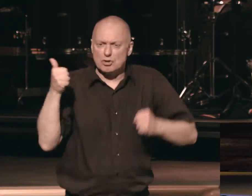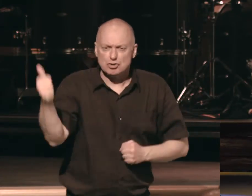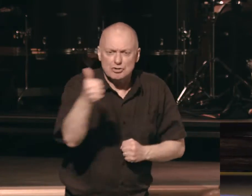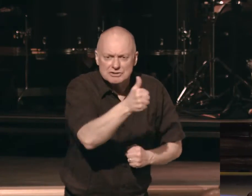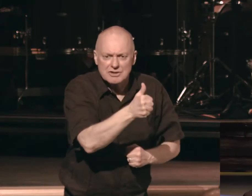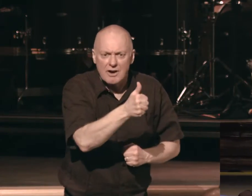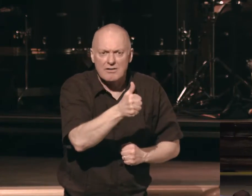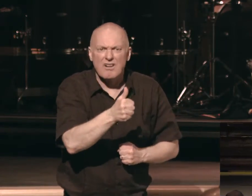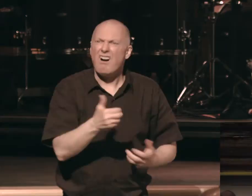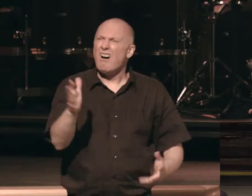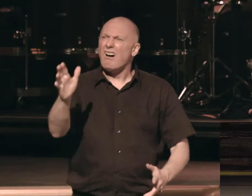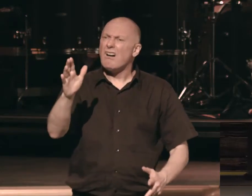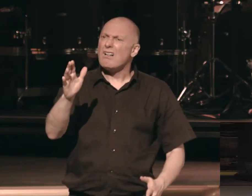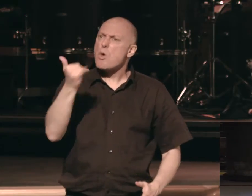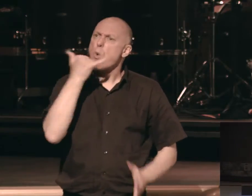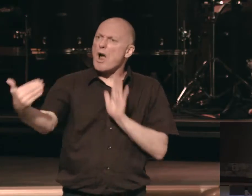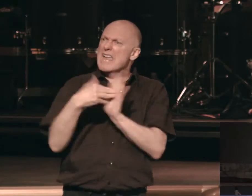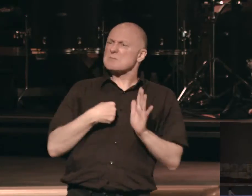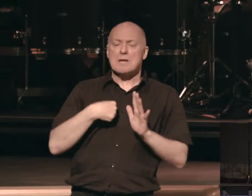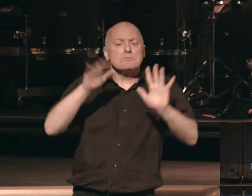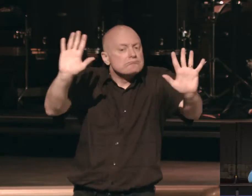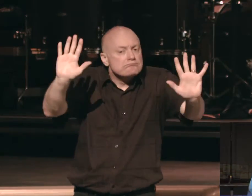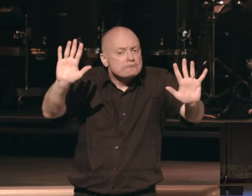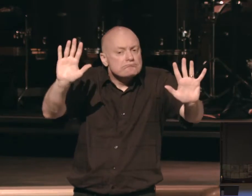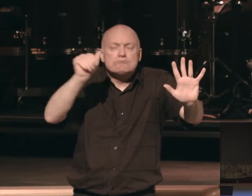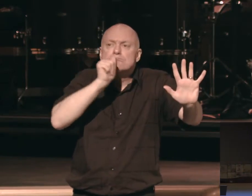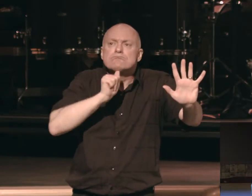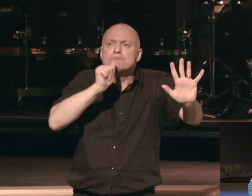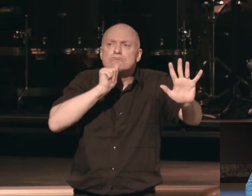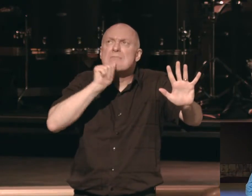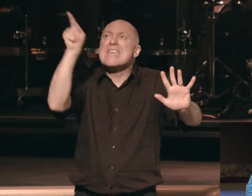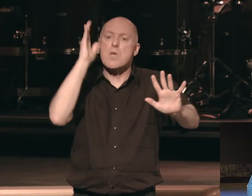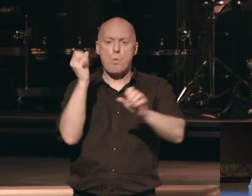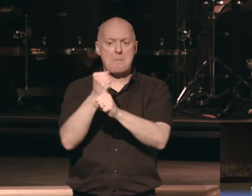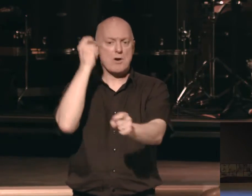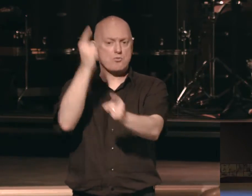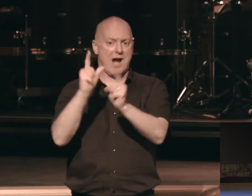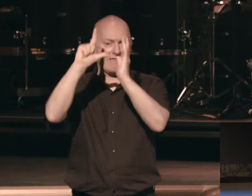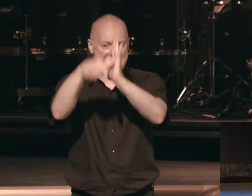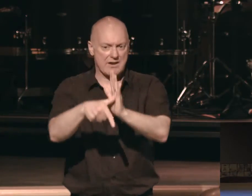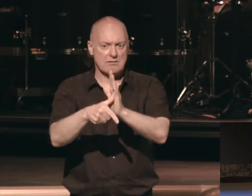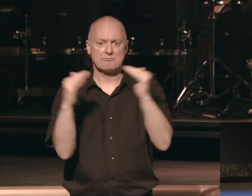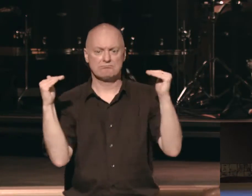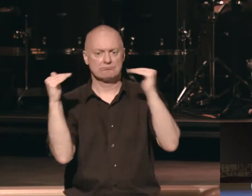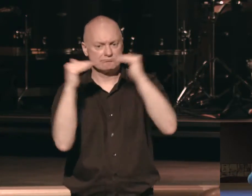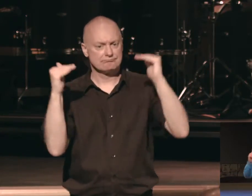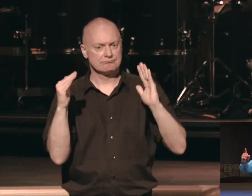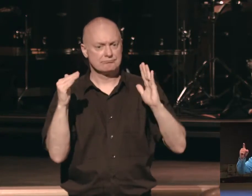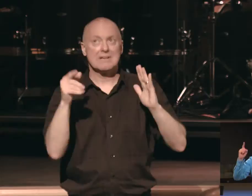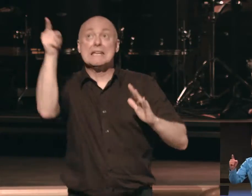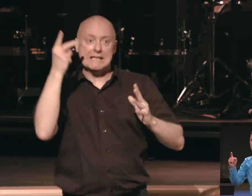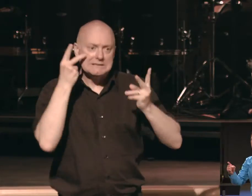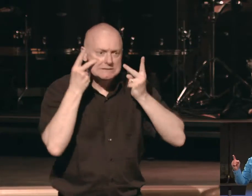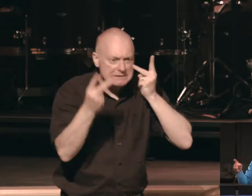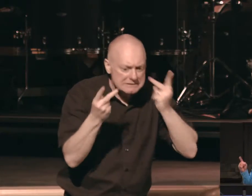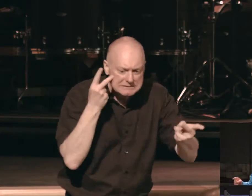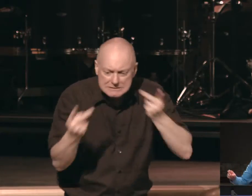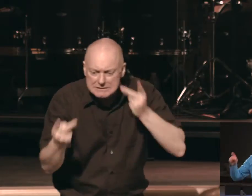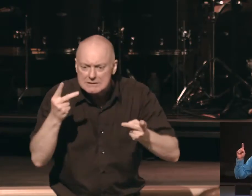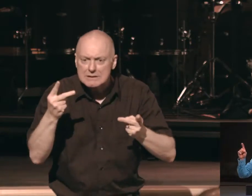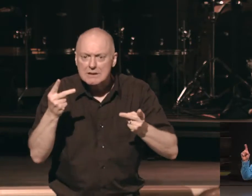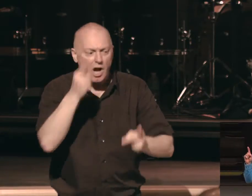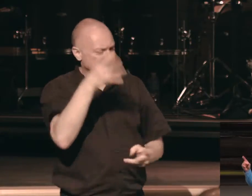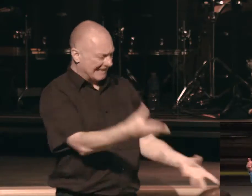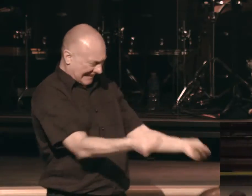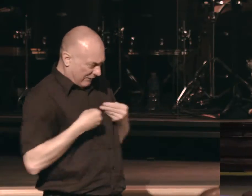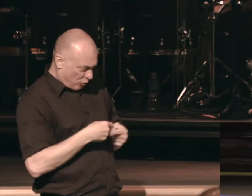wrong you feel right now. When it's all said and done, he will make it right. He will. He sees. God says, give it to me.